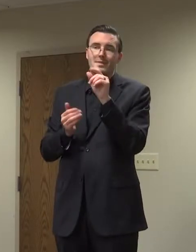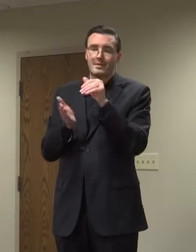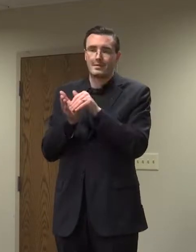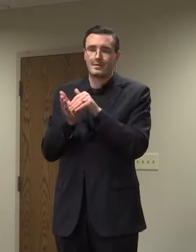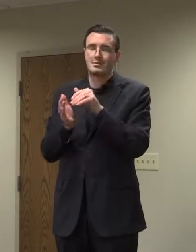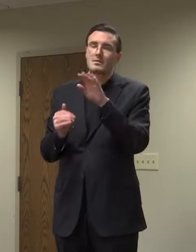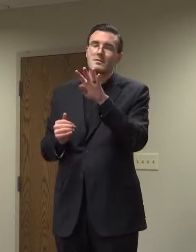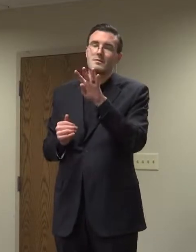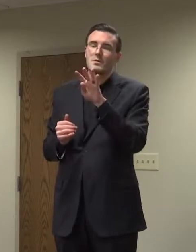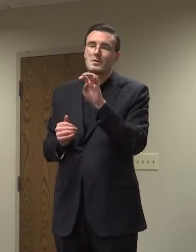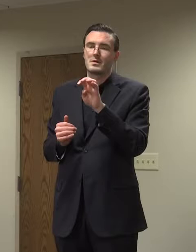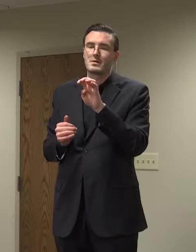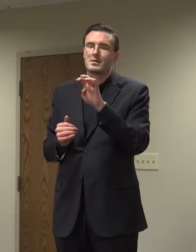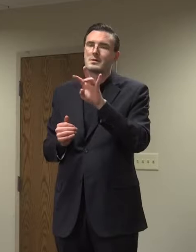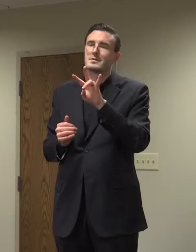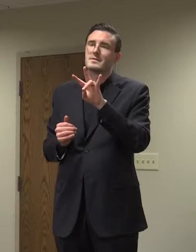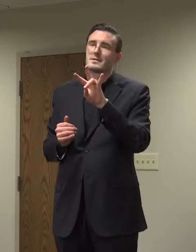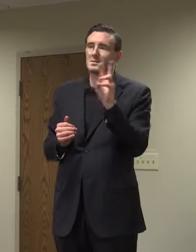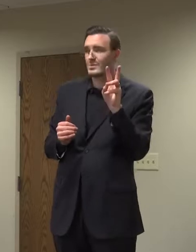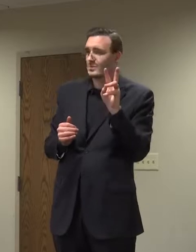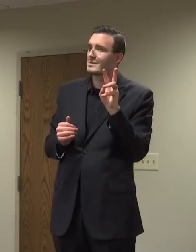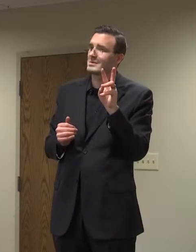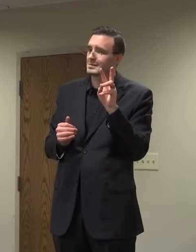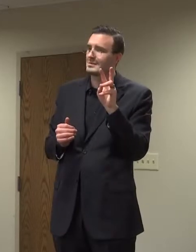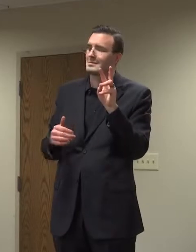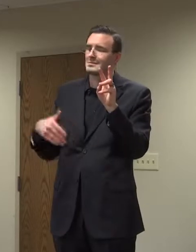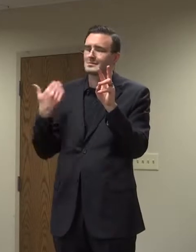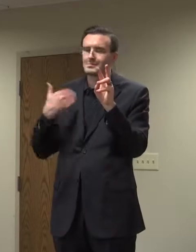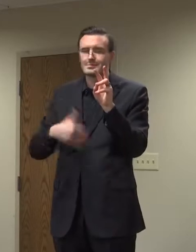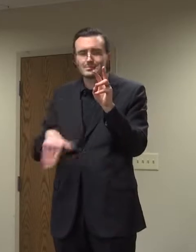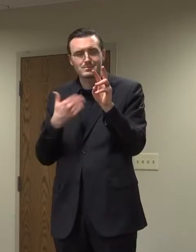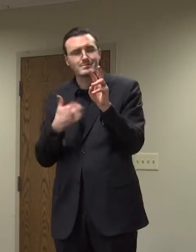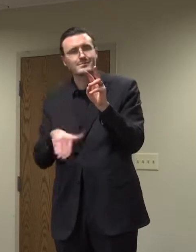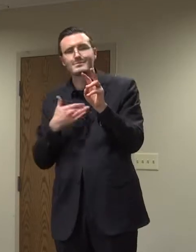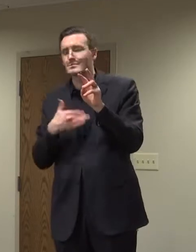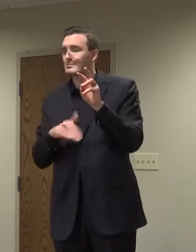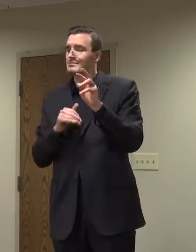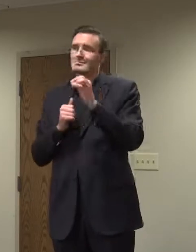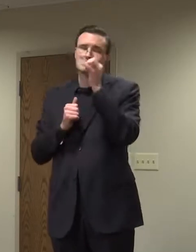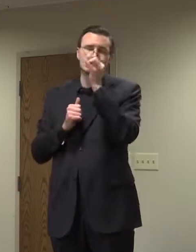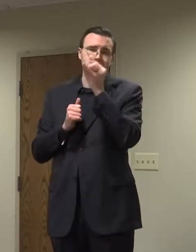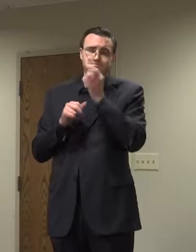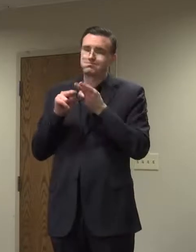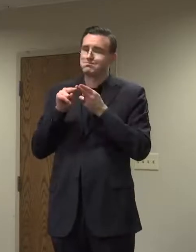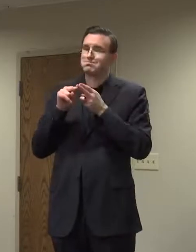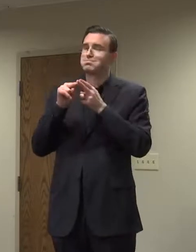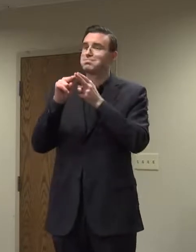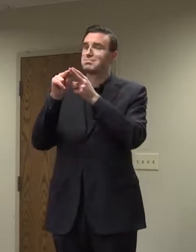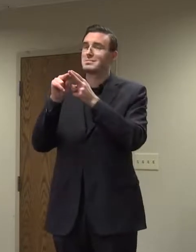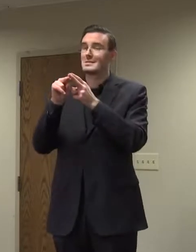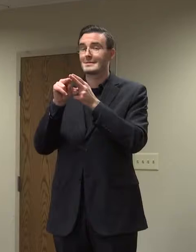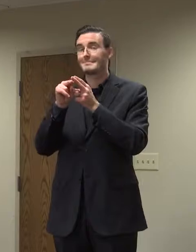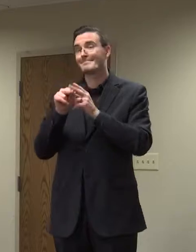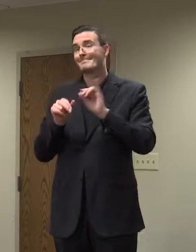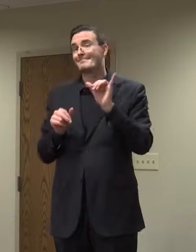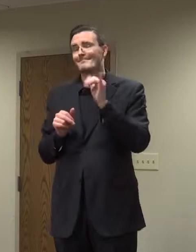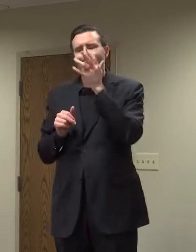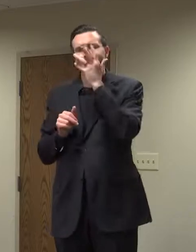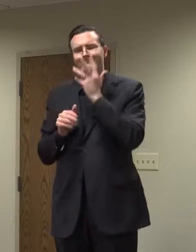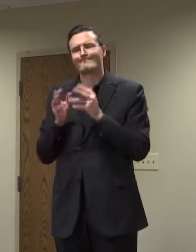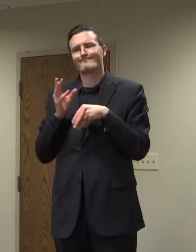11,472 cases total since the start of this pandemic. And unfortunately, we're reporting 2 additional